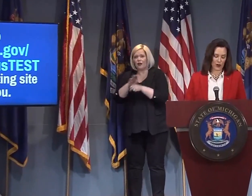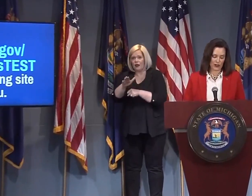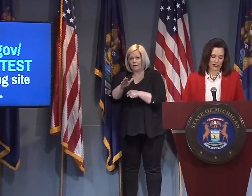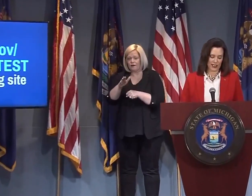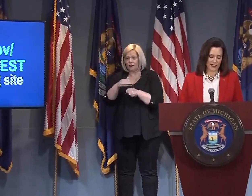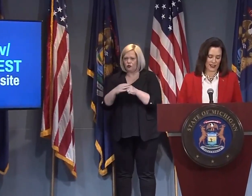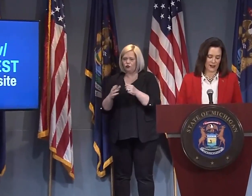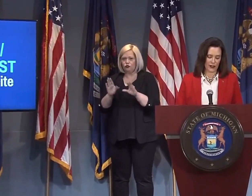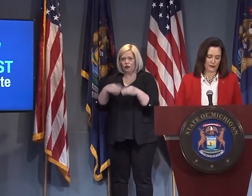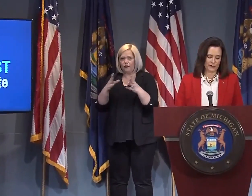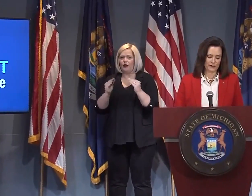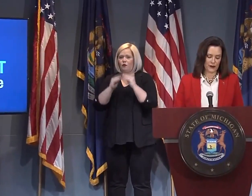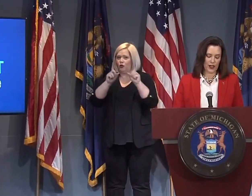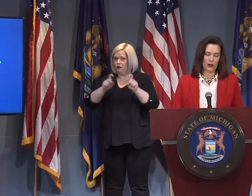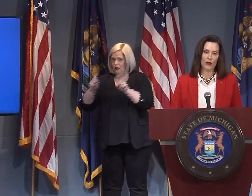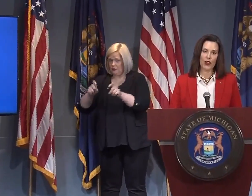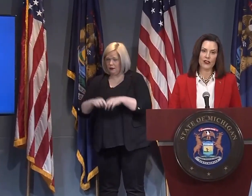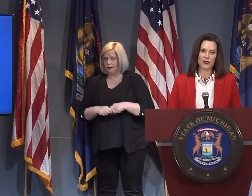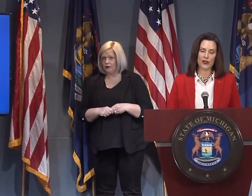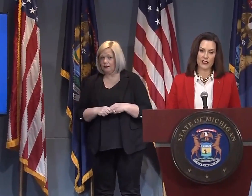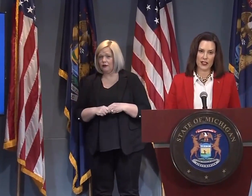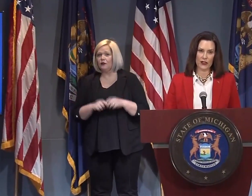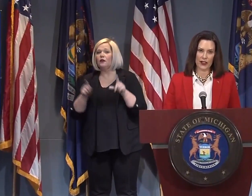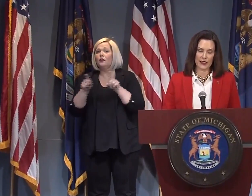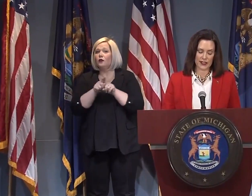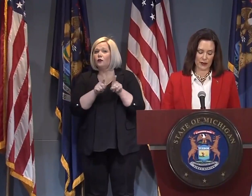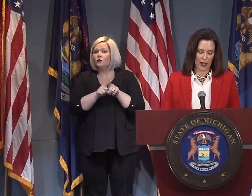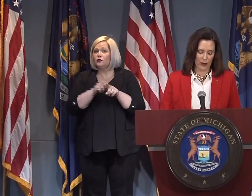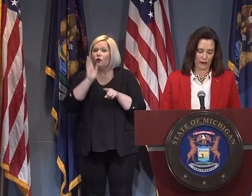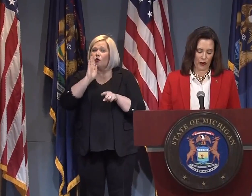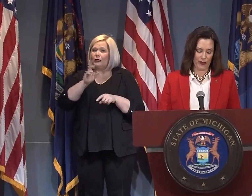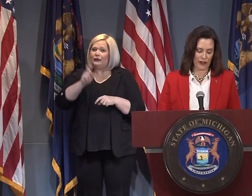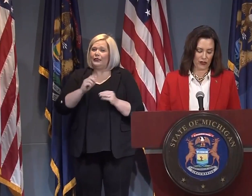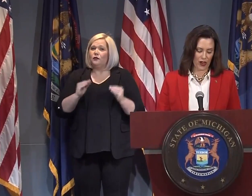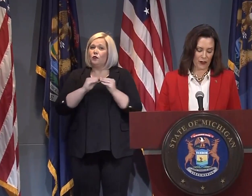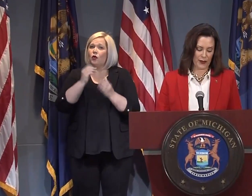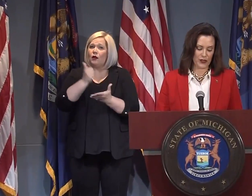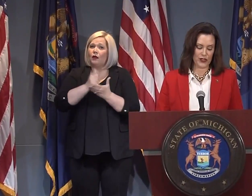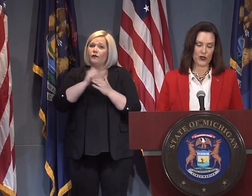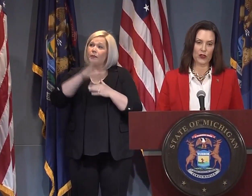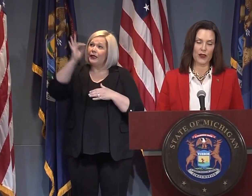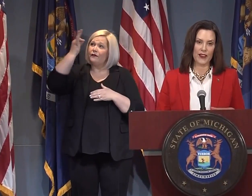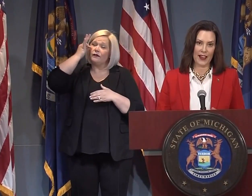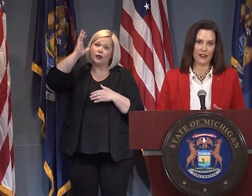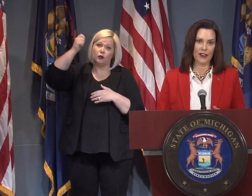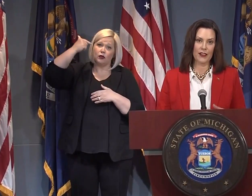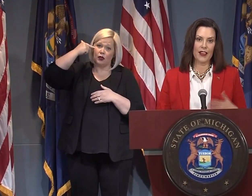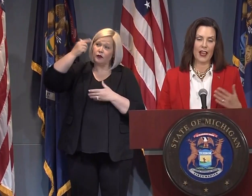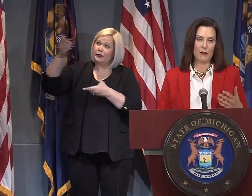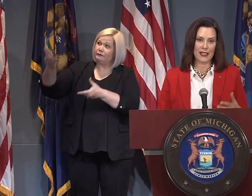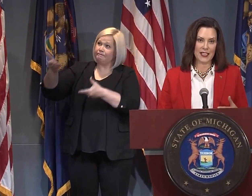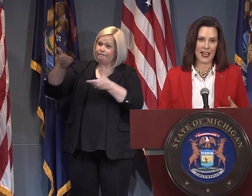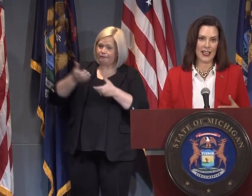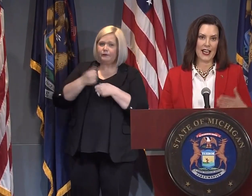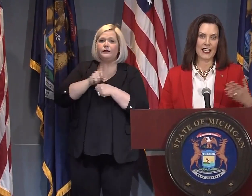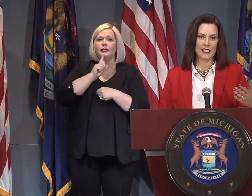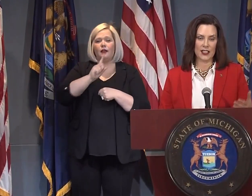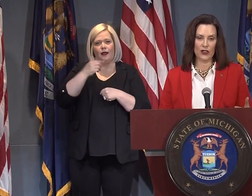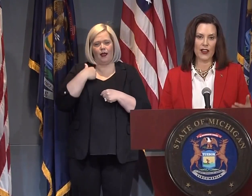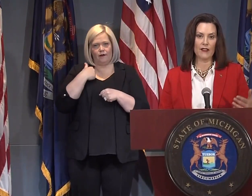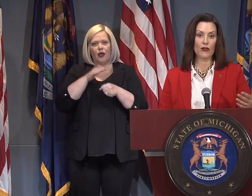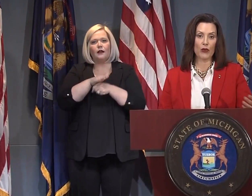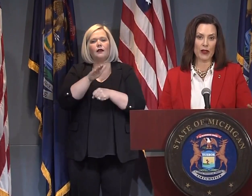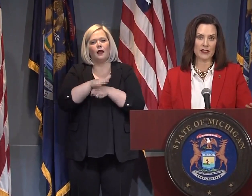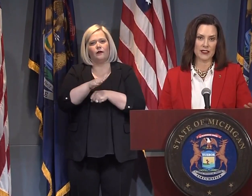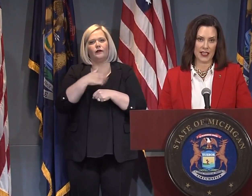to support this testing effort. We will also continue to need some help from the federal government to ensure we have and maintain and